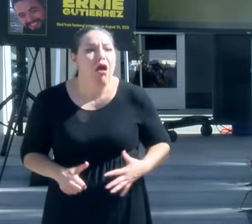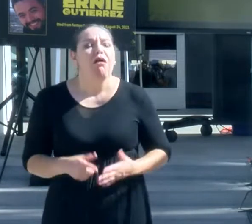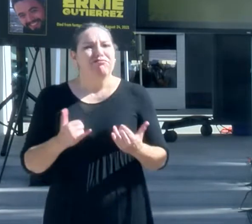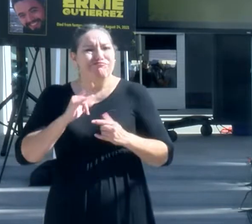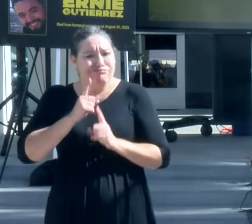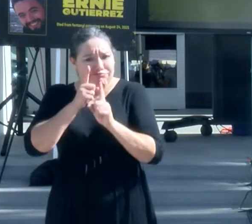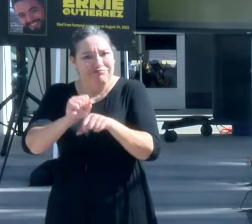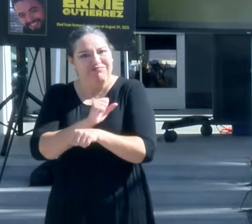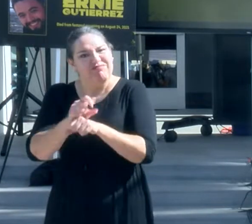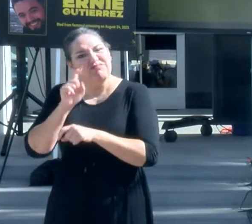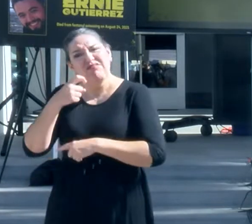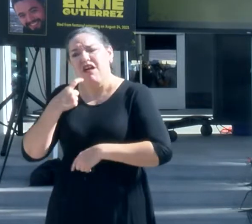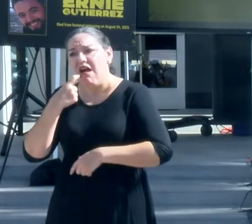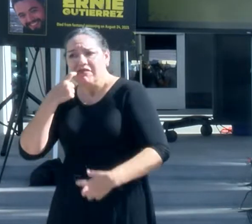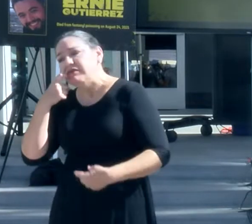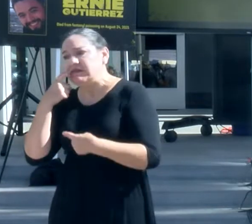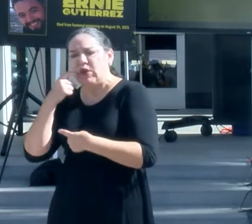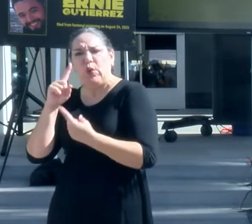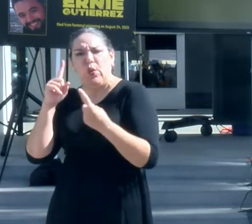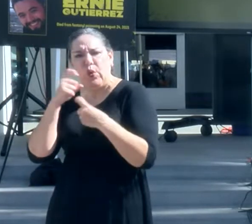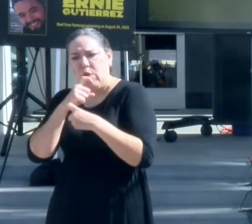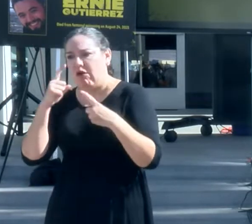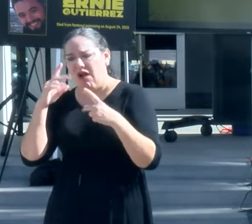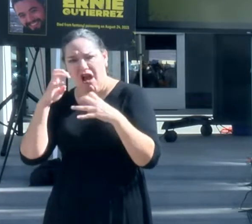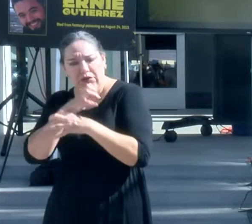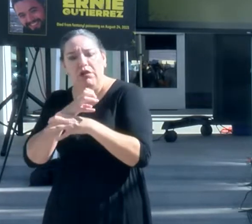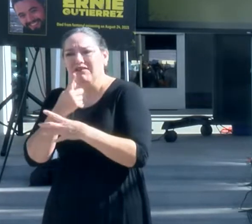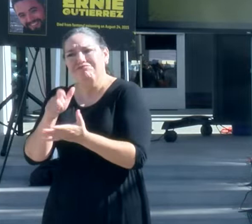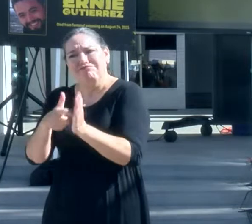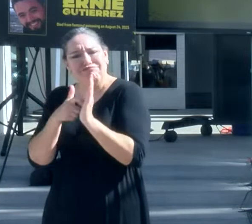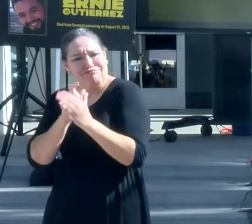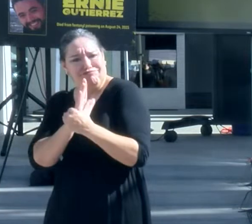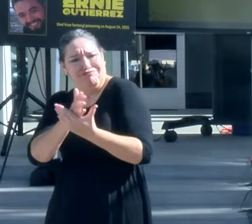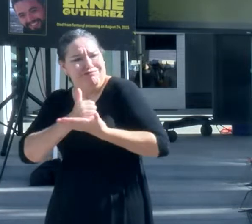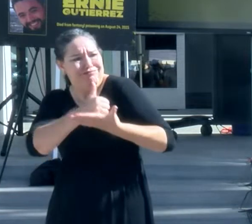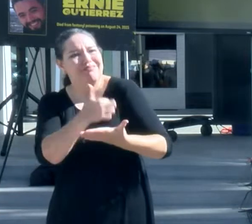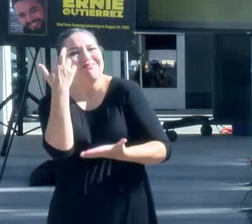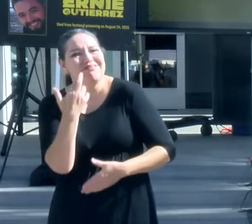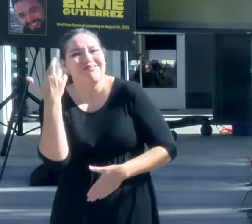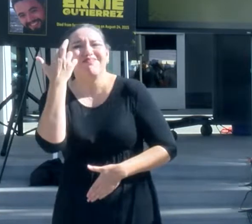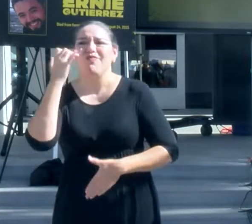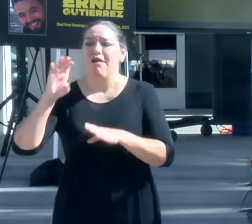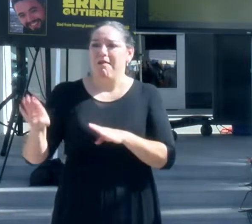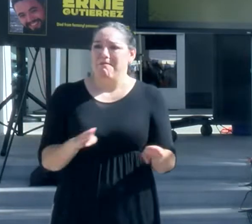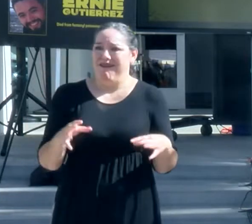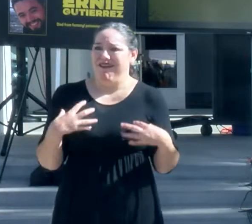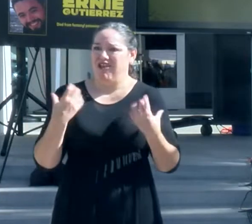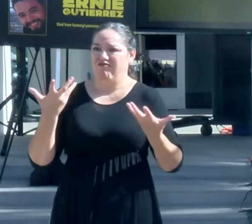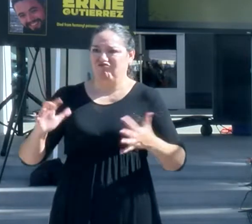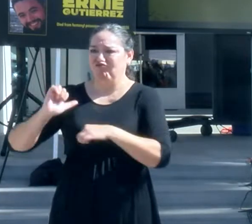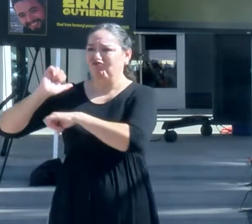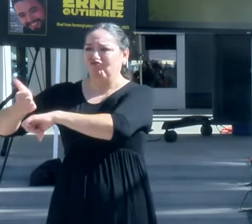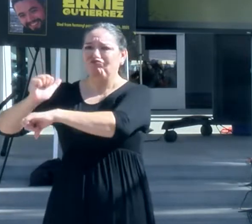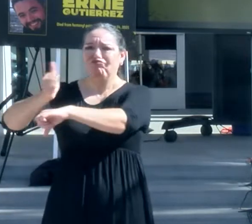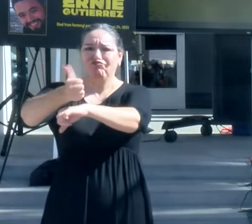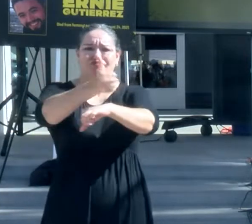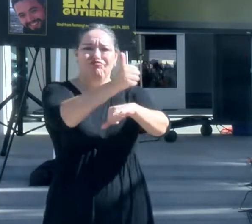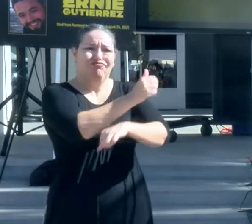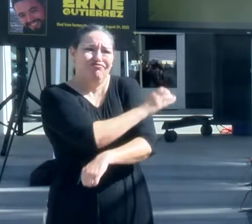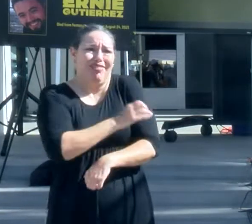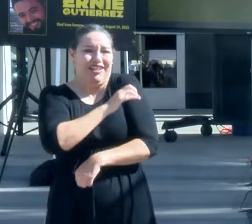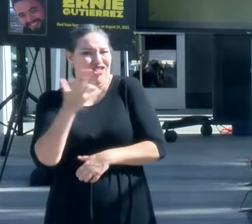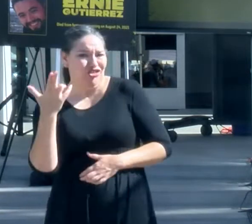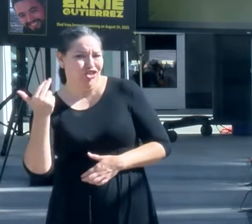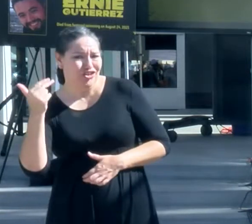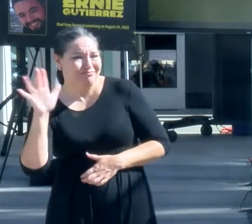complex condition that requires intervention. That is why behavioral health has established 13 clinics across the county